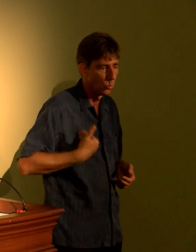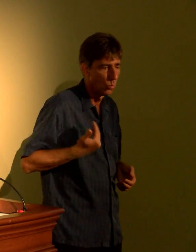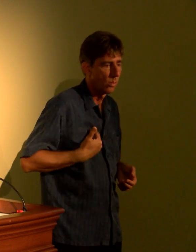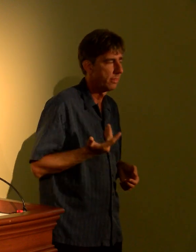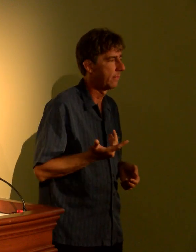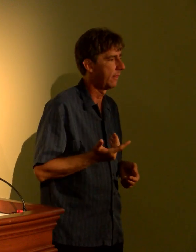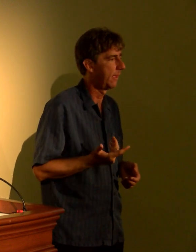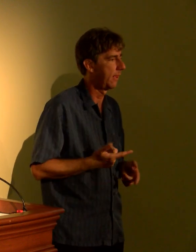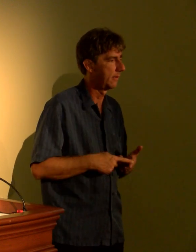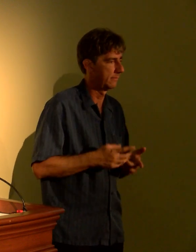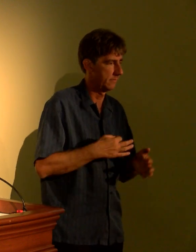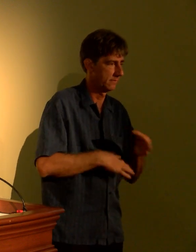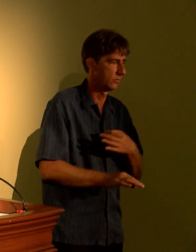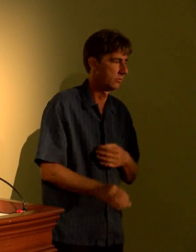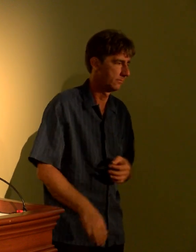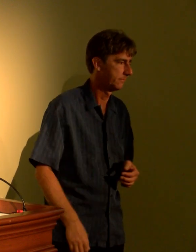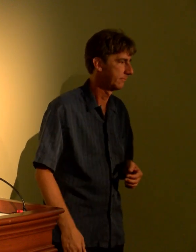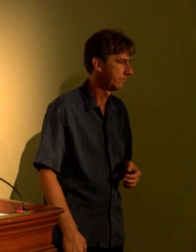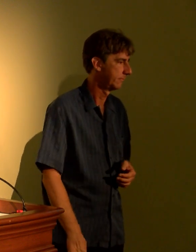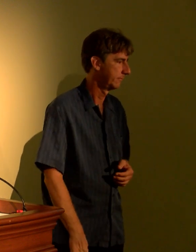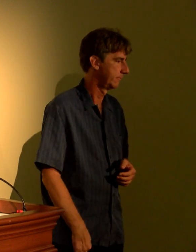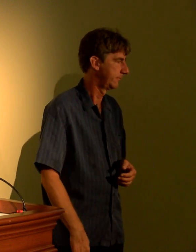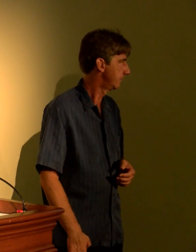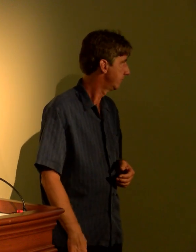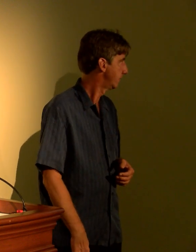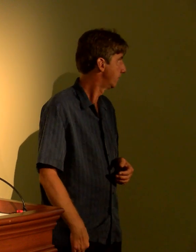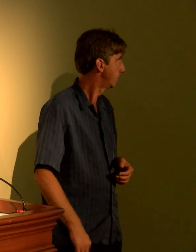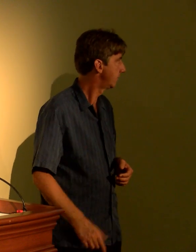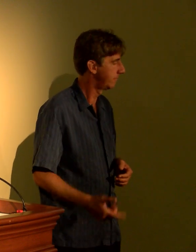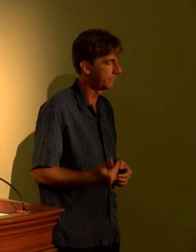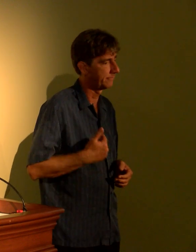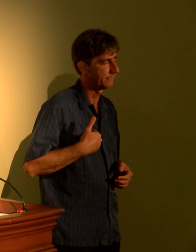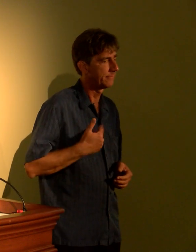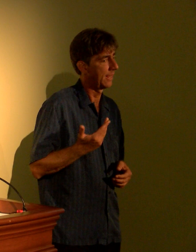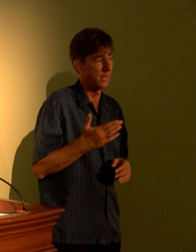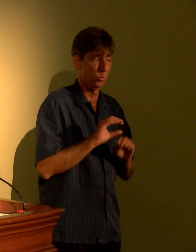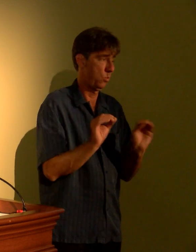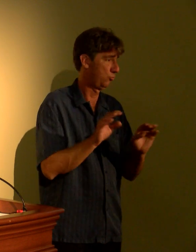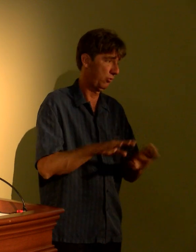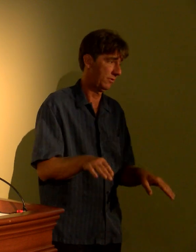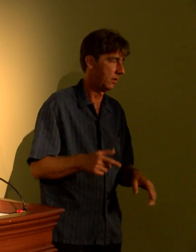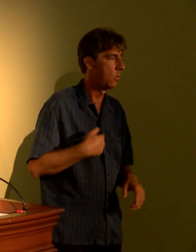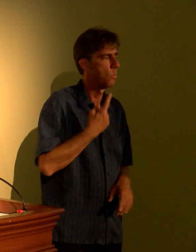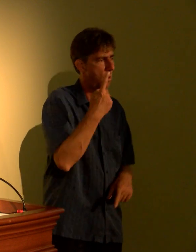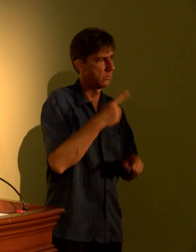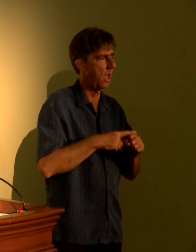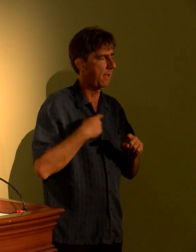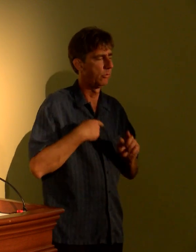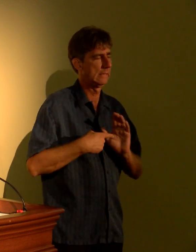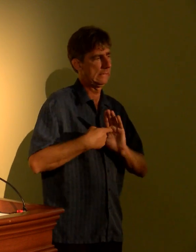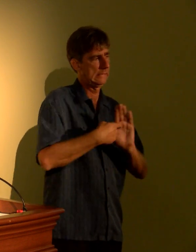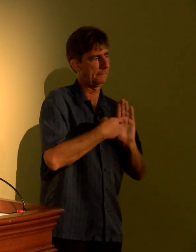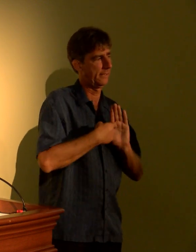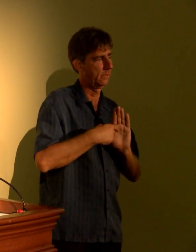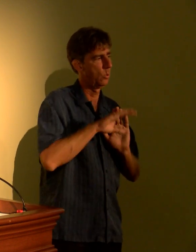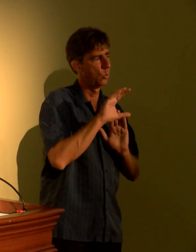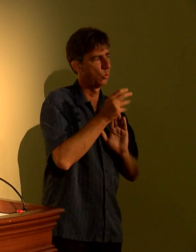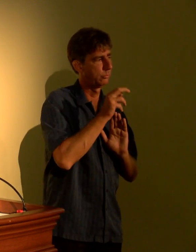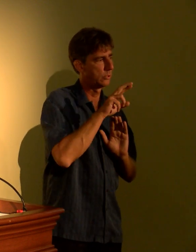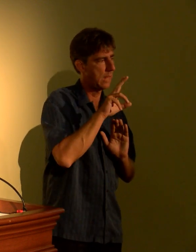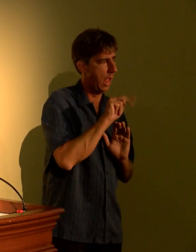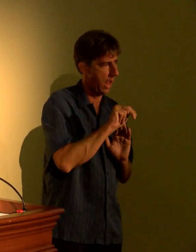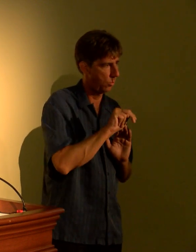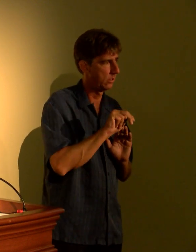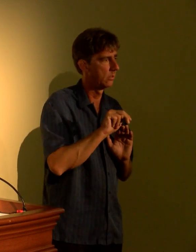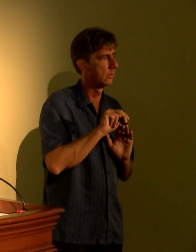especially poignant, as I said, because he had no children. I was once giving a tour of the Brewster exhibit when we had it at Cooperstown,